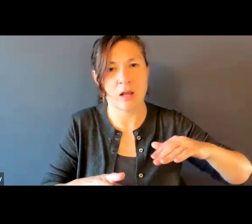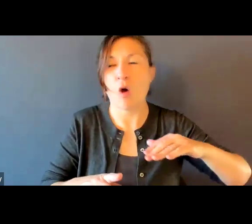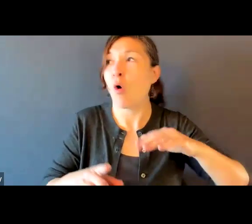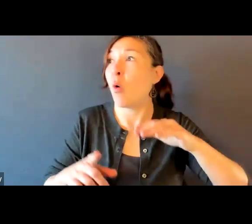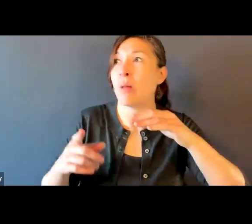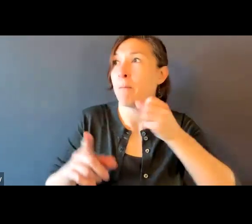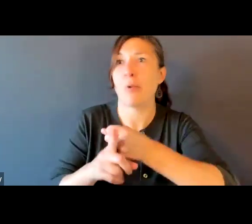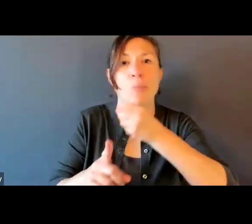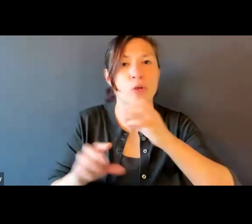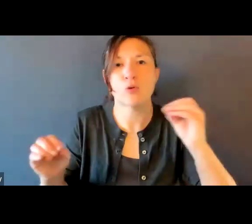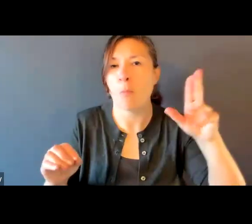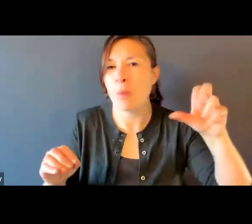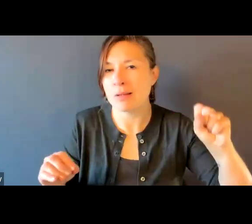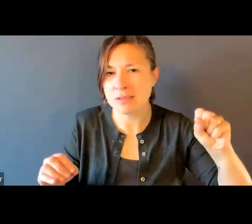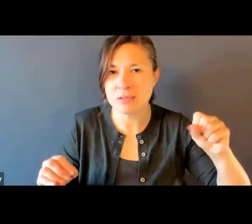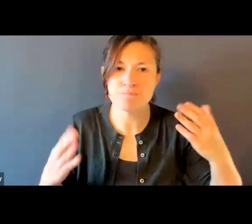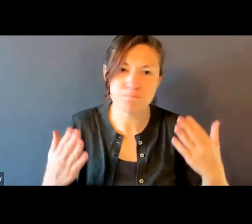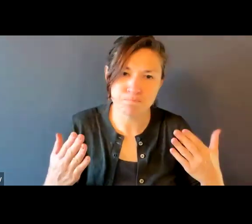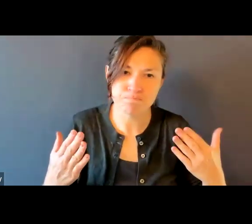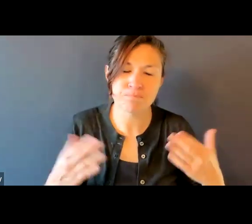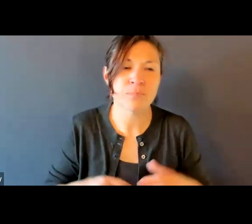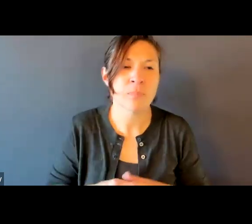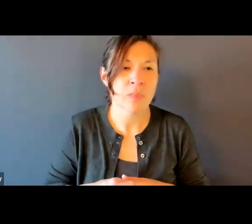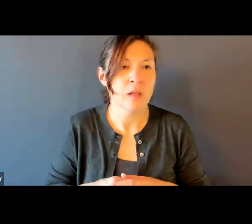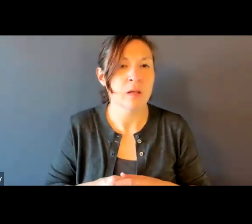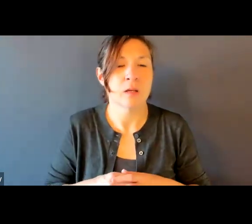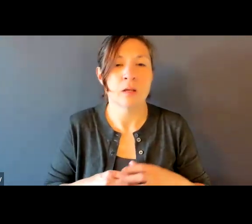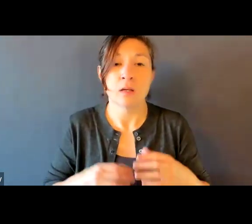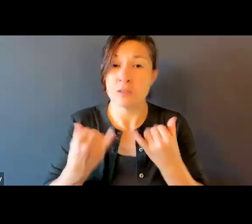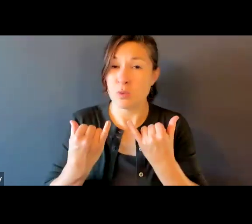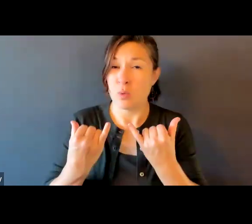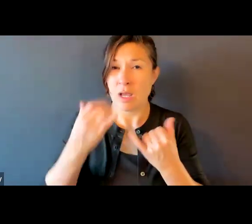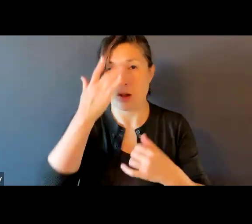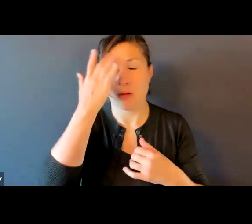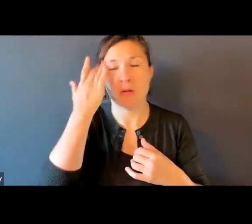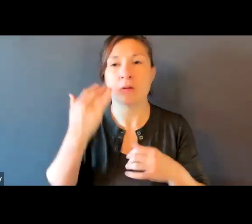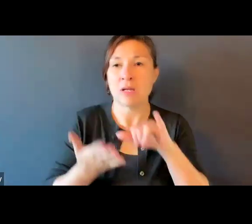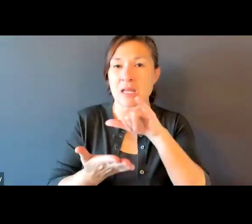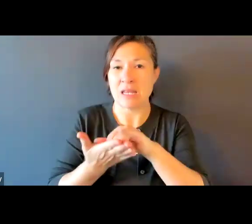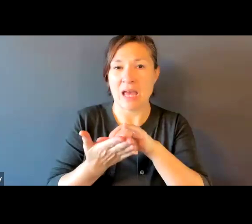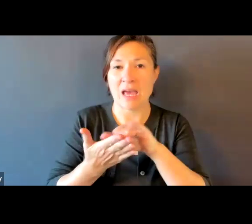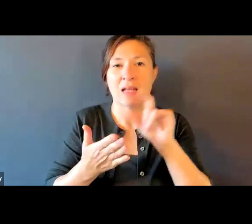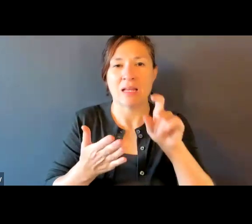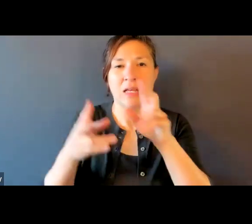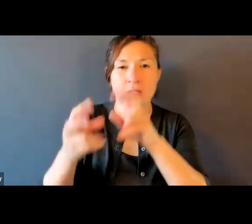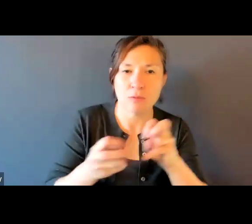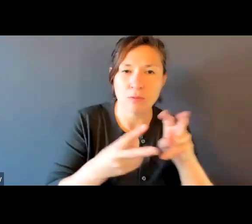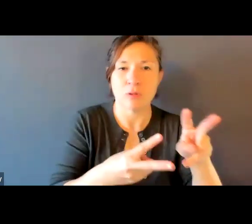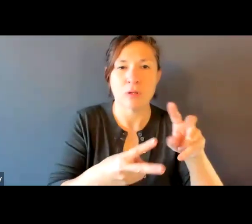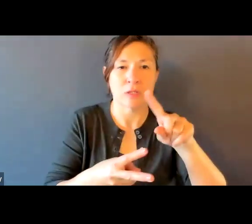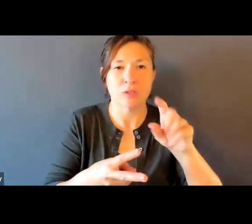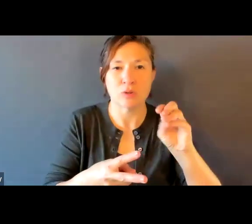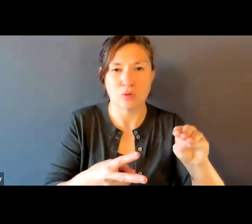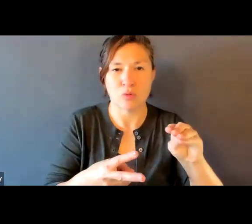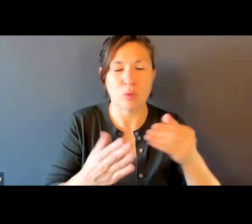afternoon. And so one of the things that we're doing right now is getting all of that, that work into Zoom as well, the new system that we